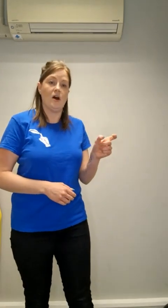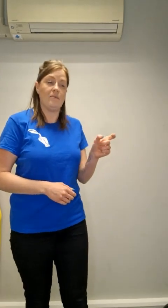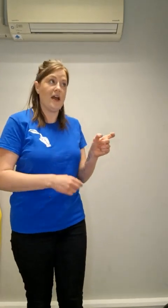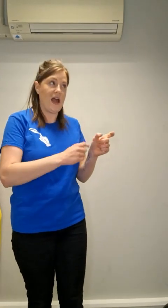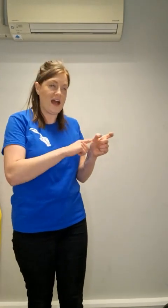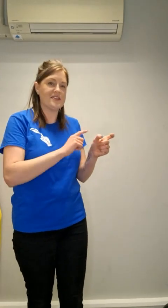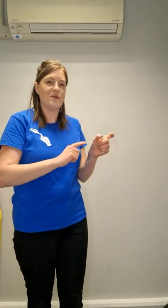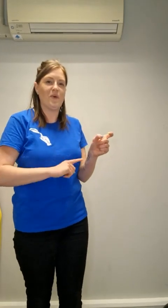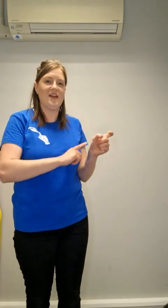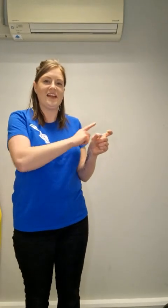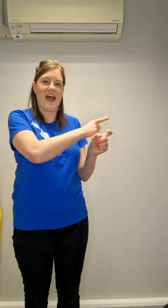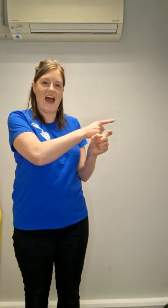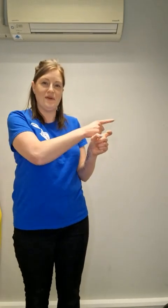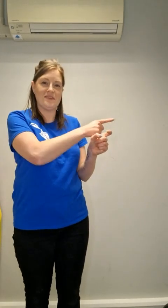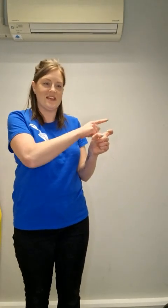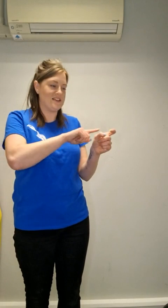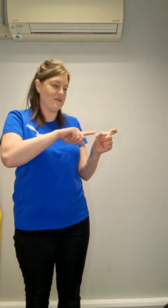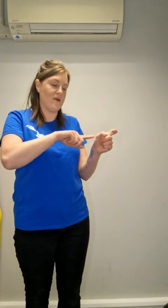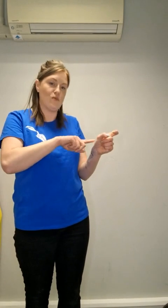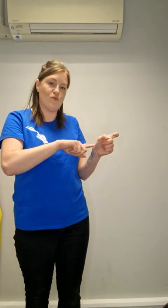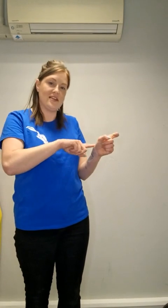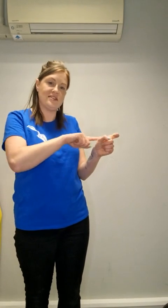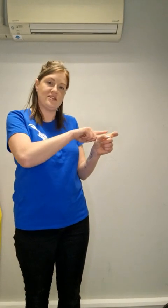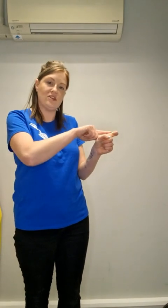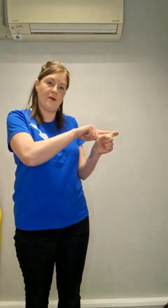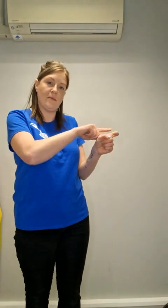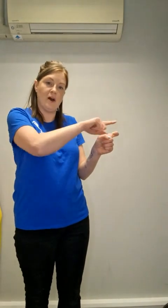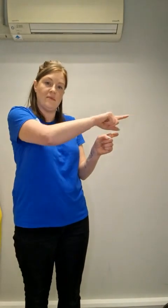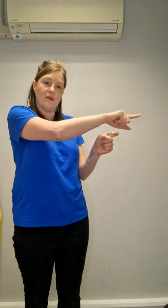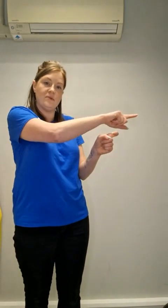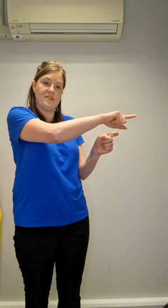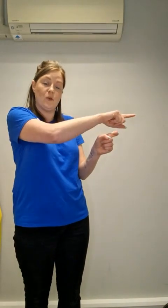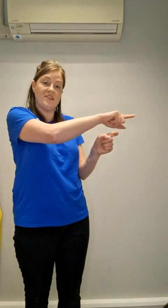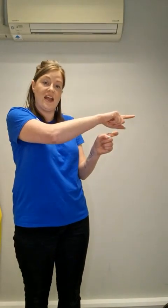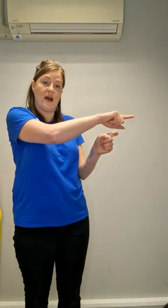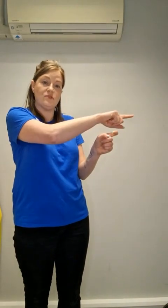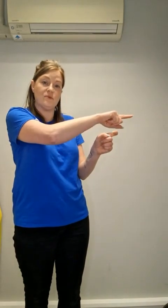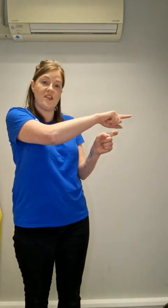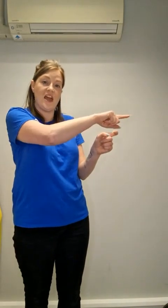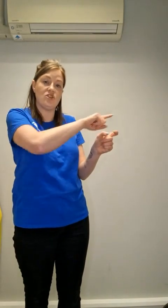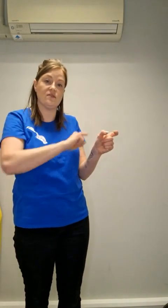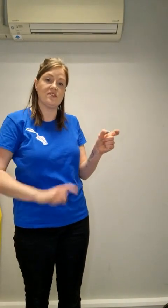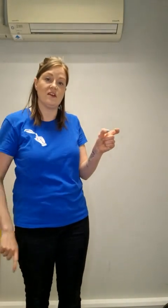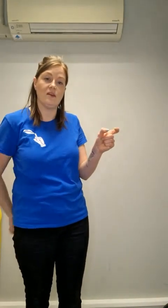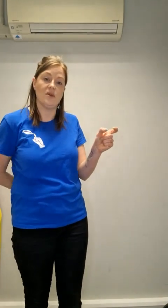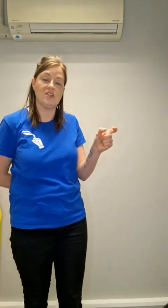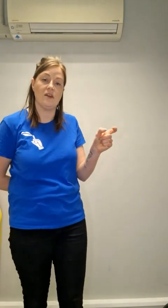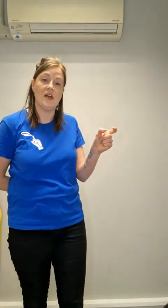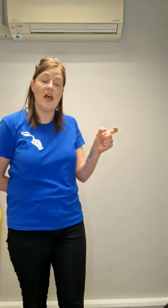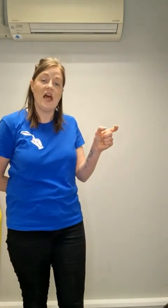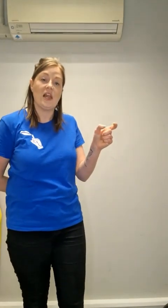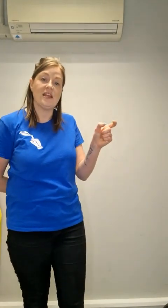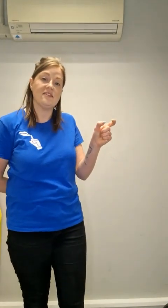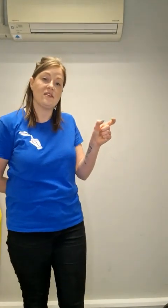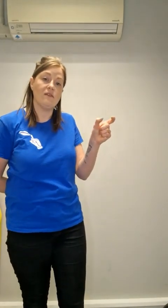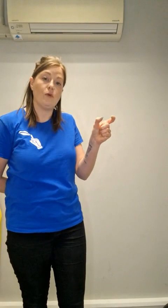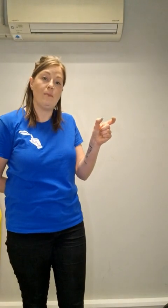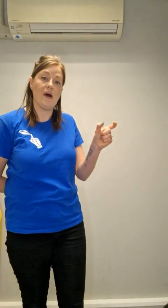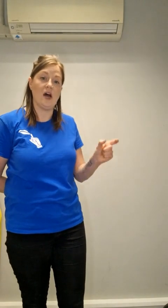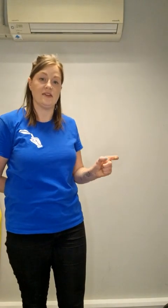My hands can point out, so my wrist to my palm knuckles is pointing out towards the edge of the signing window, like in the sign for